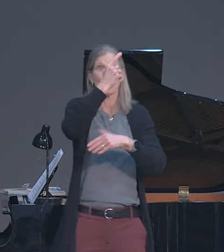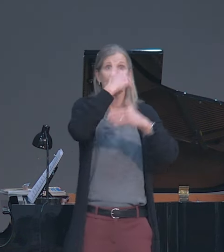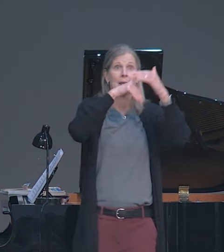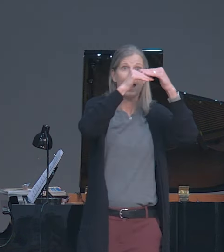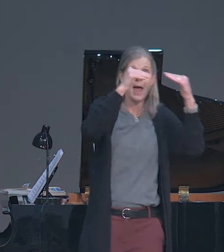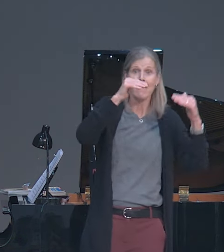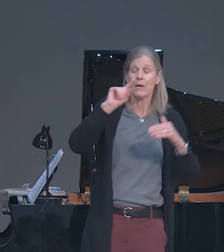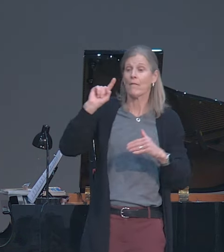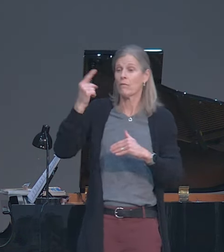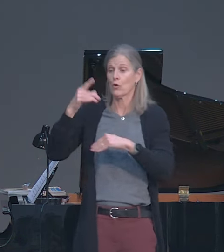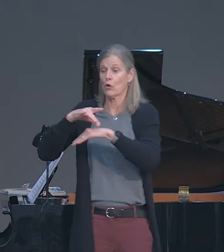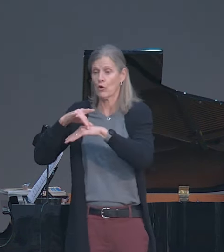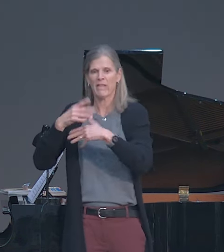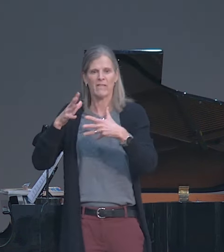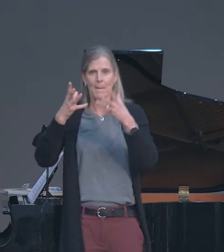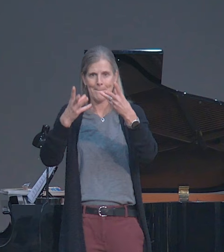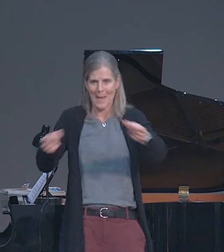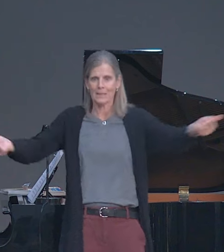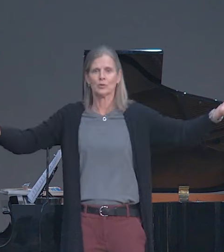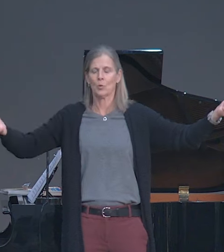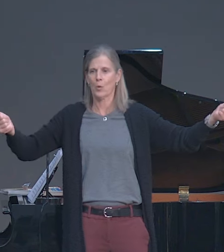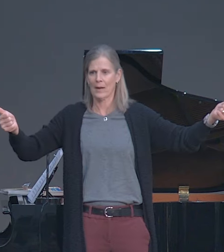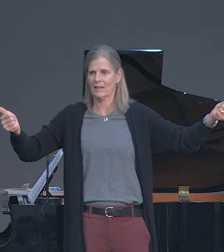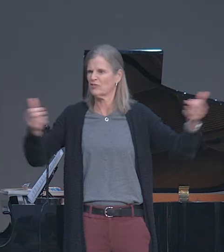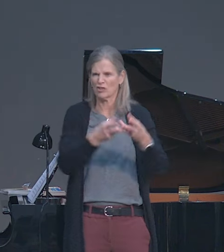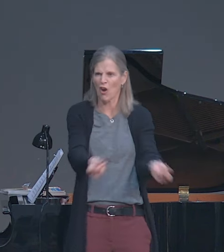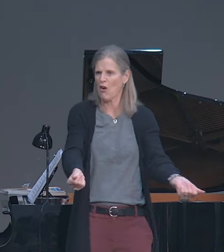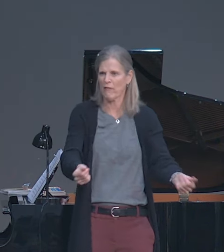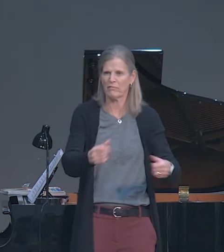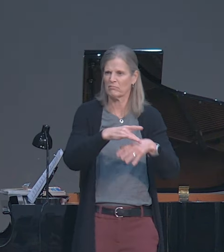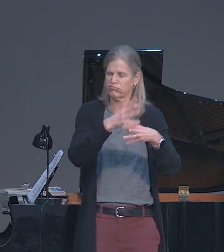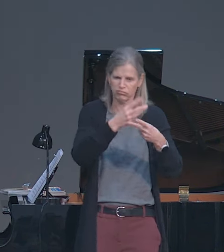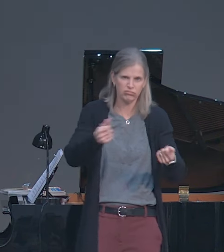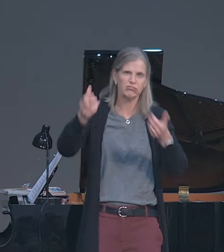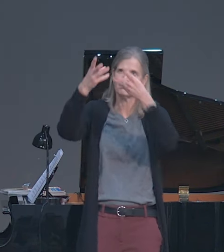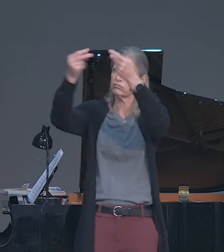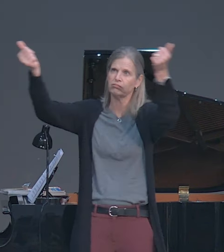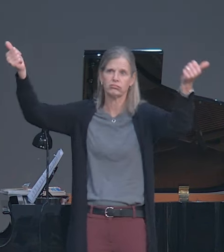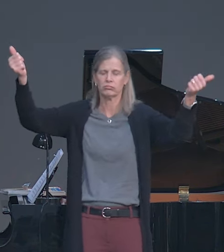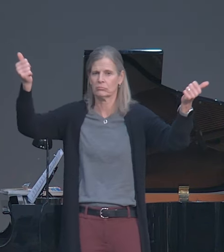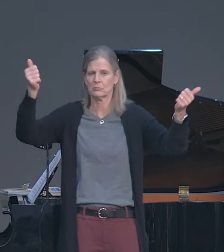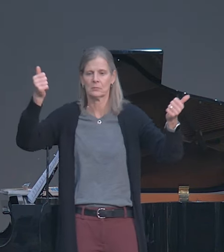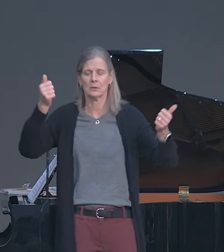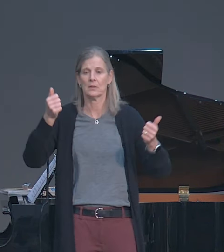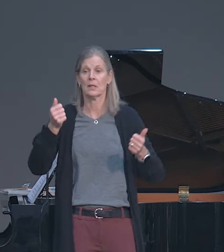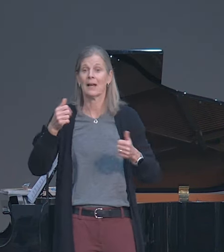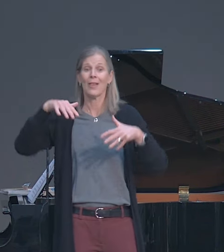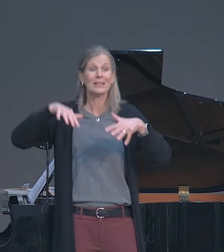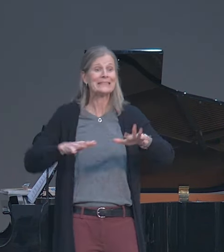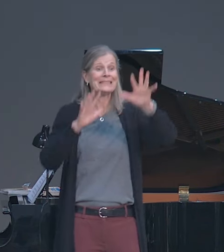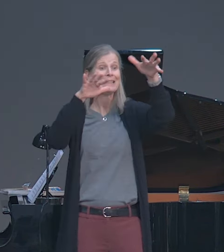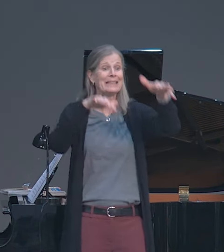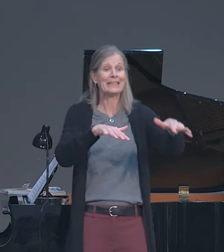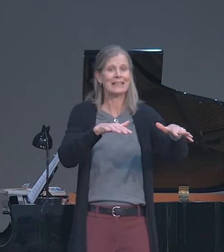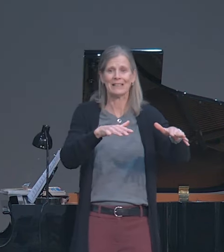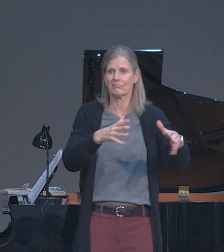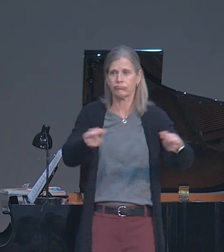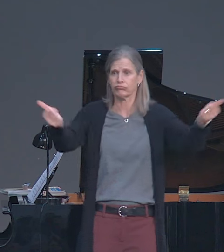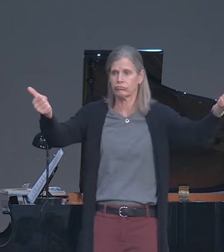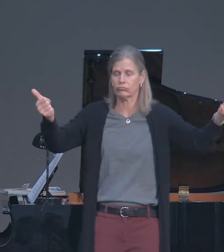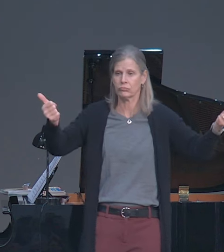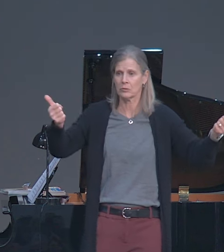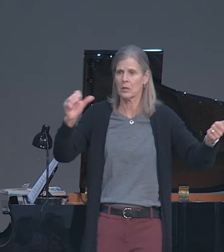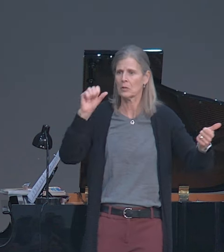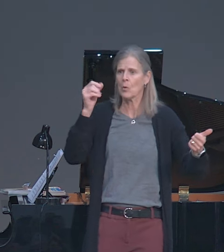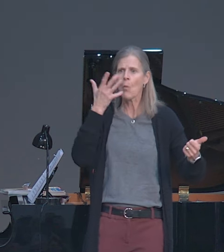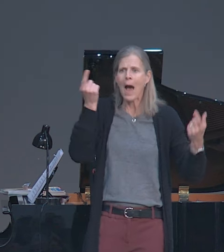earth had passed away, dissolved, burnt up. And the sea was no more. So what's